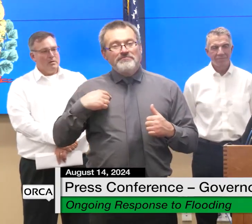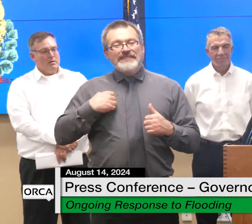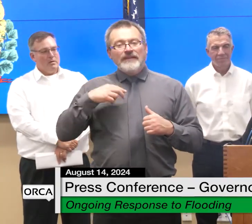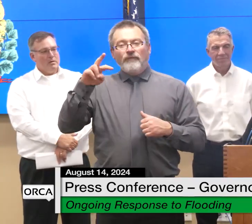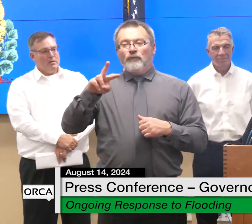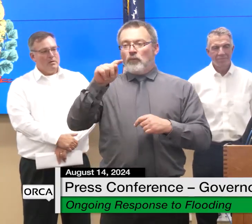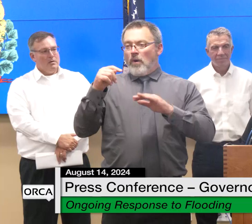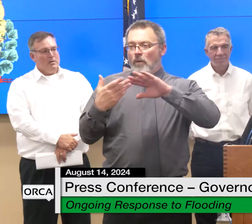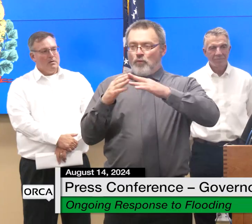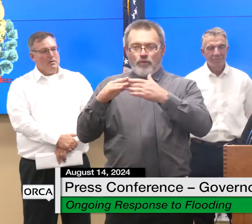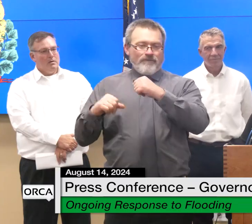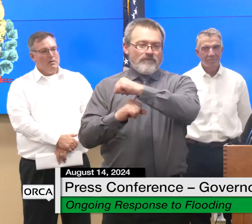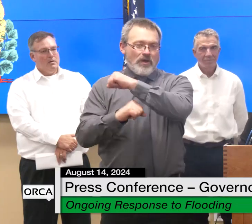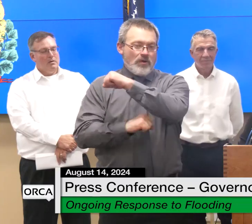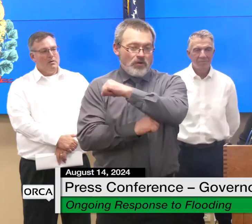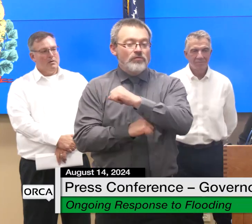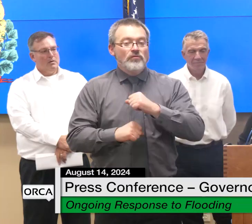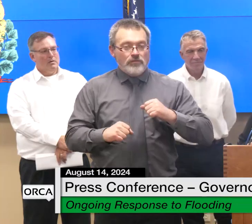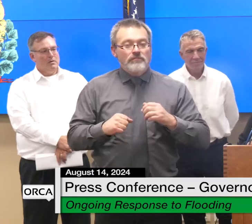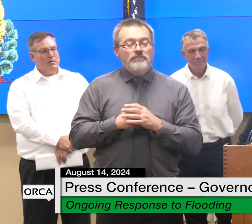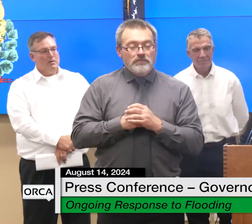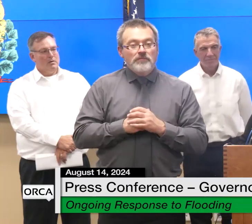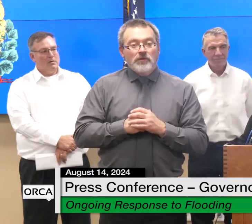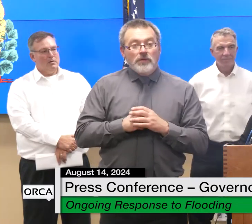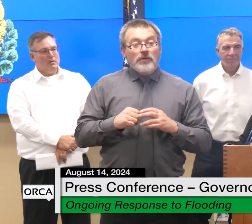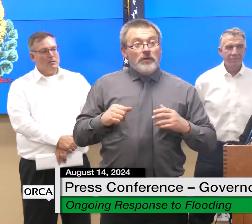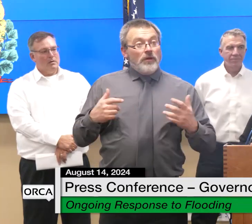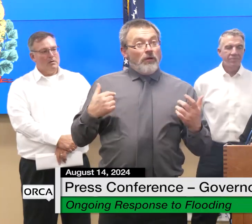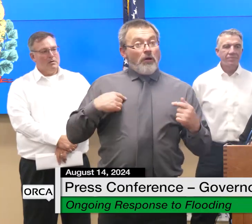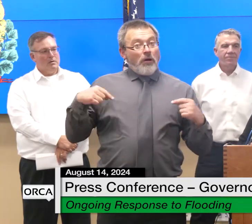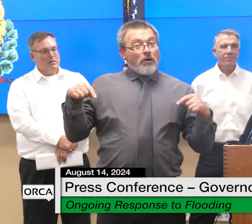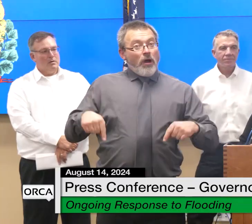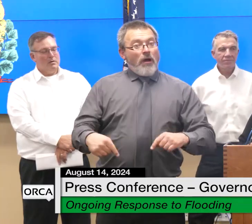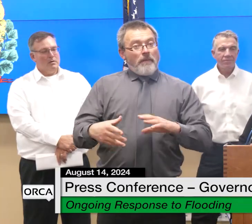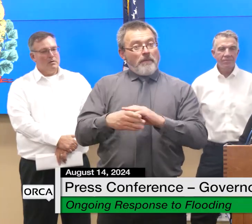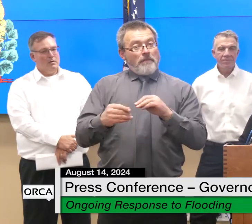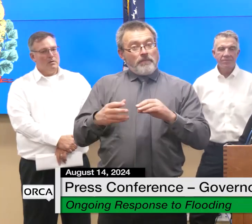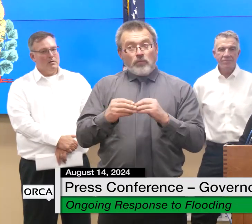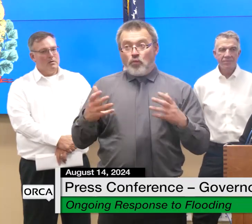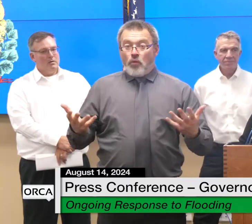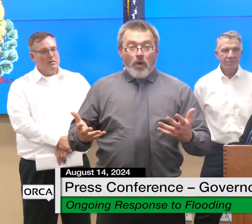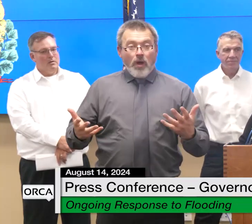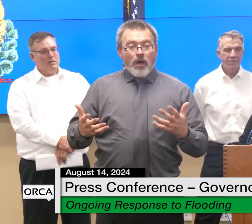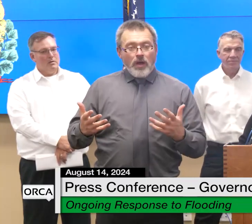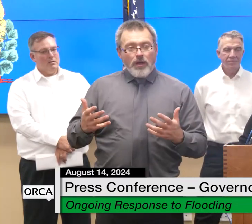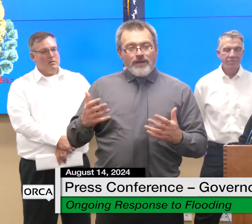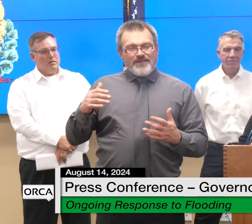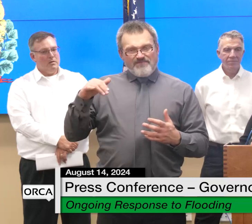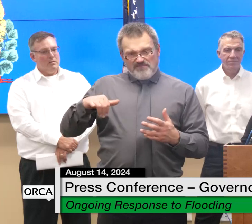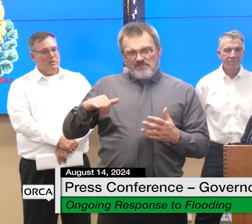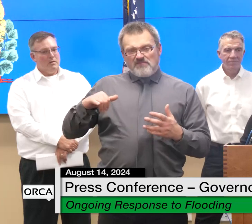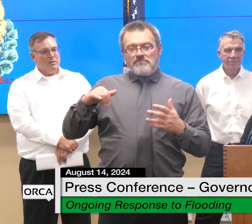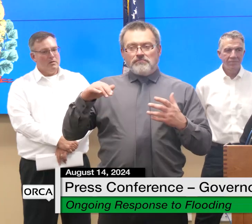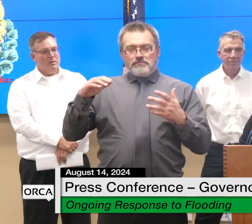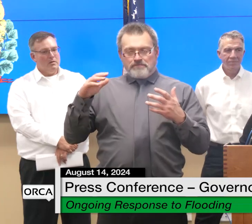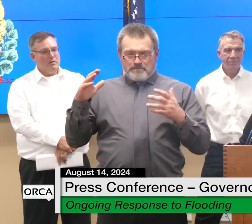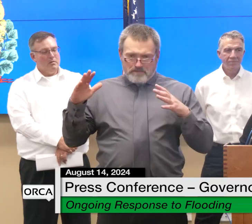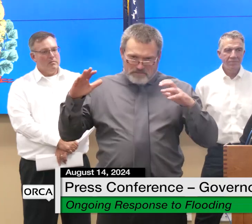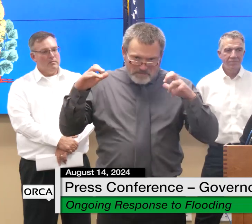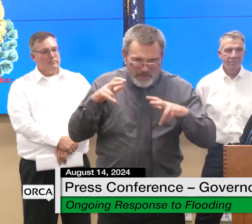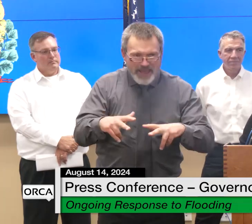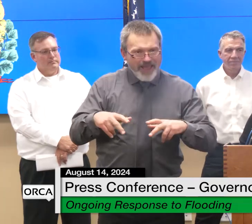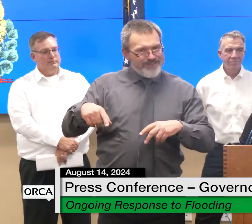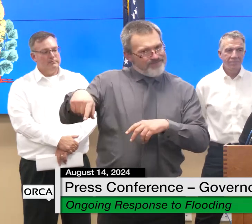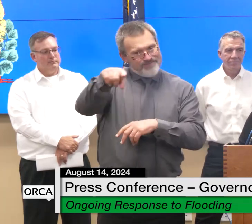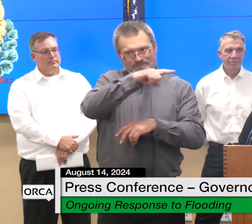Community Foundation. The Community Foundation exists to help make Vermont's community stronger, both now and well into the